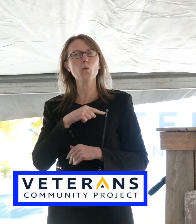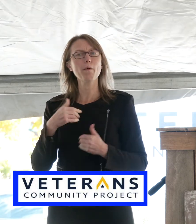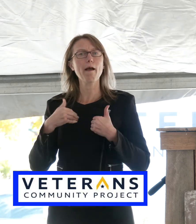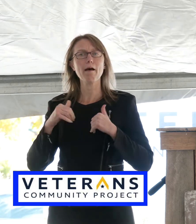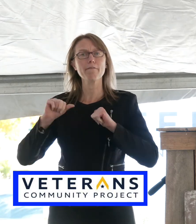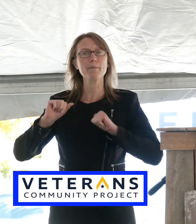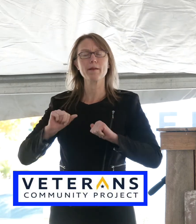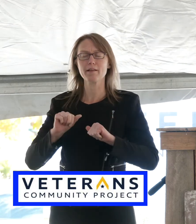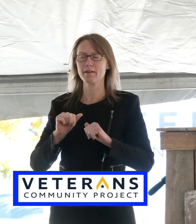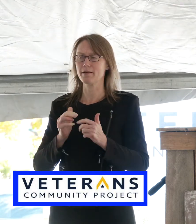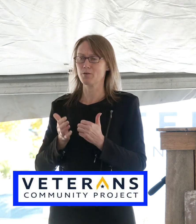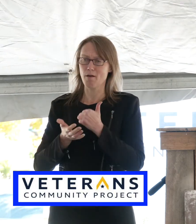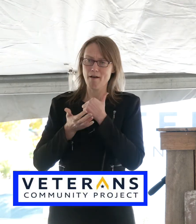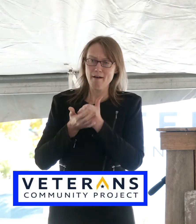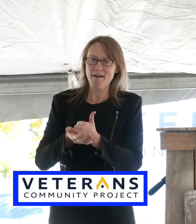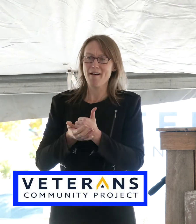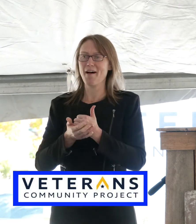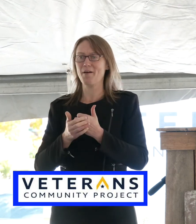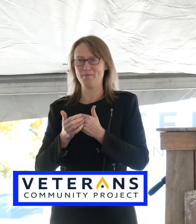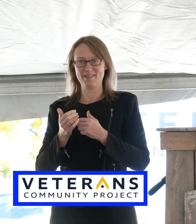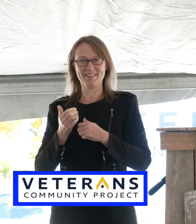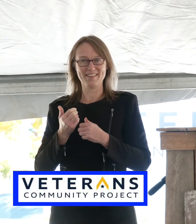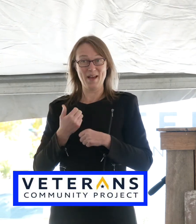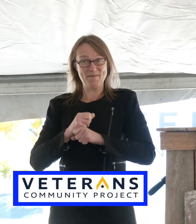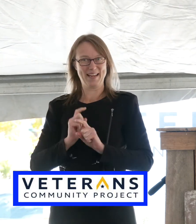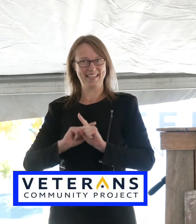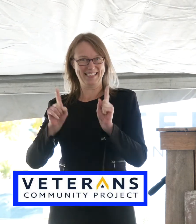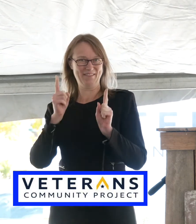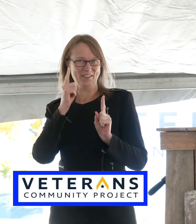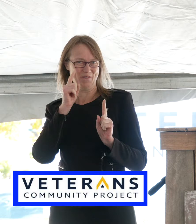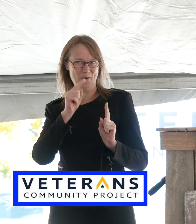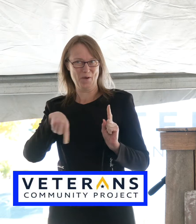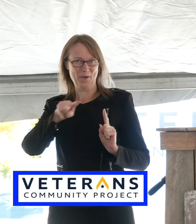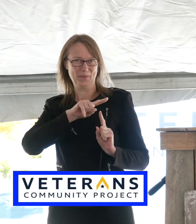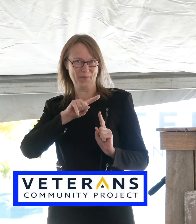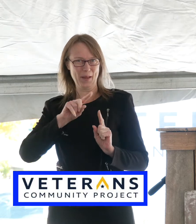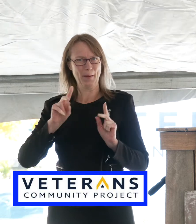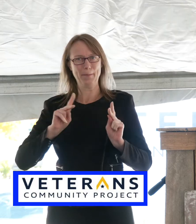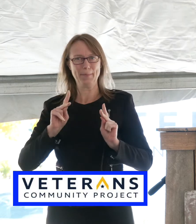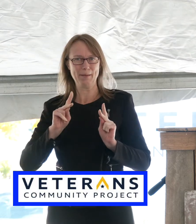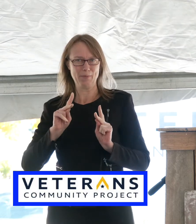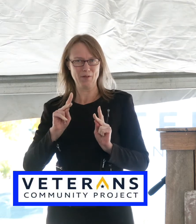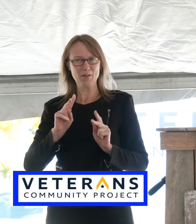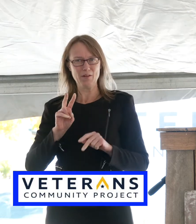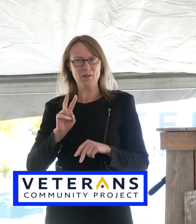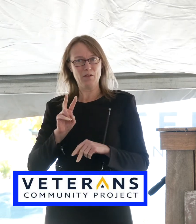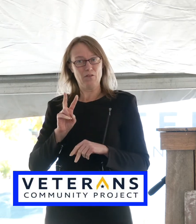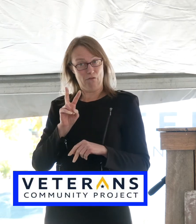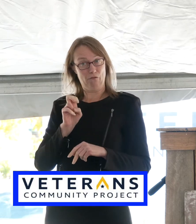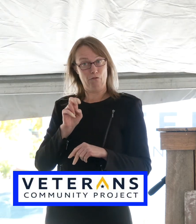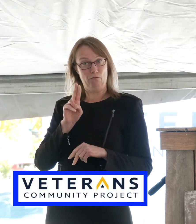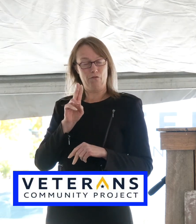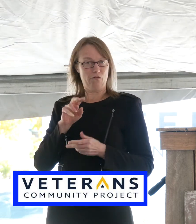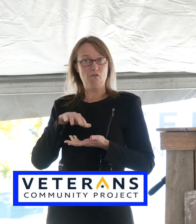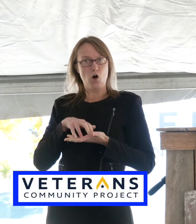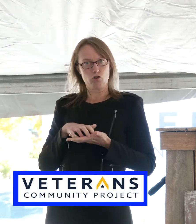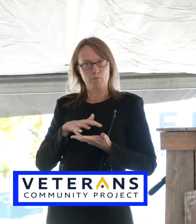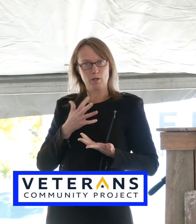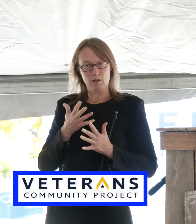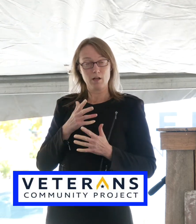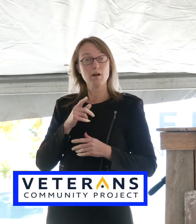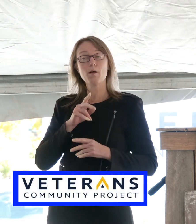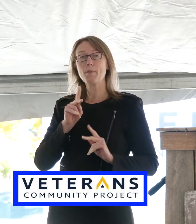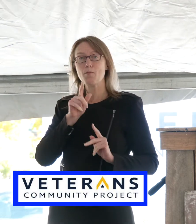make that difference for our most vulnerable. To get our men and women who have served and are down on their